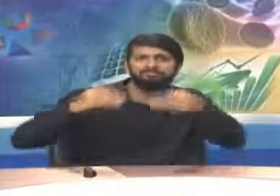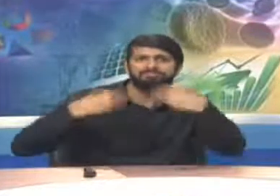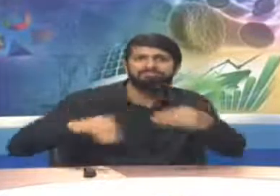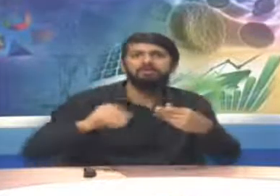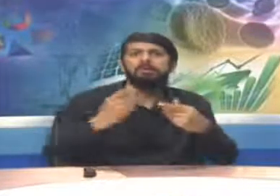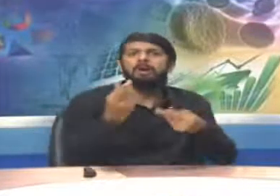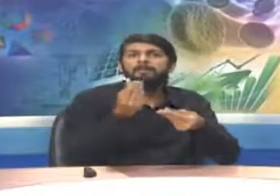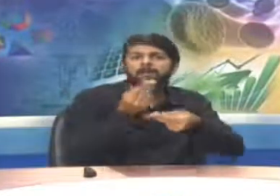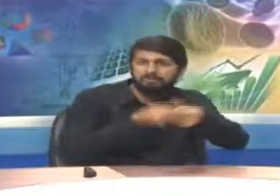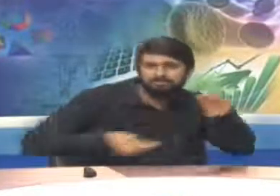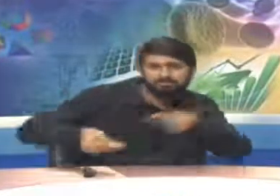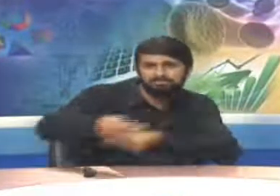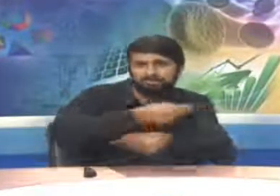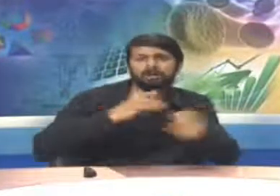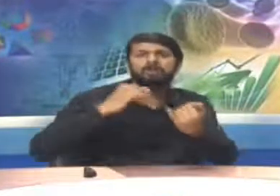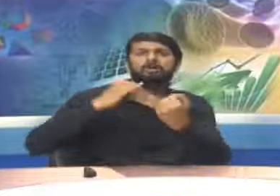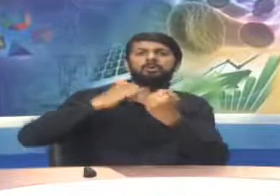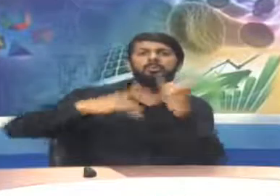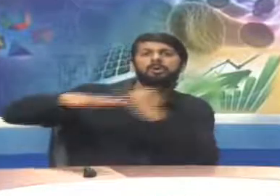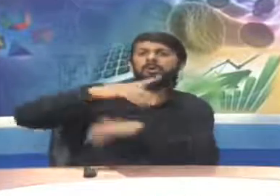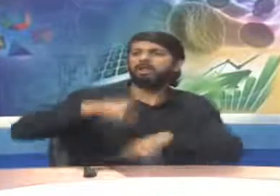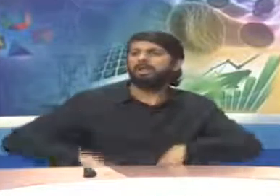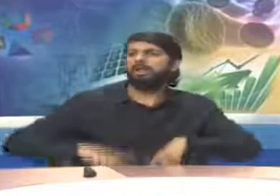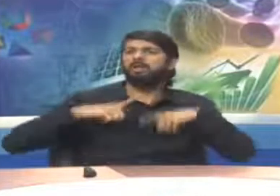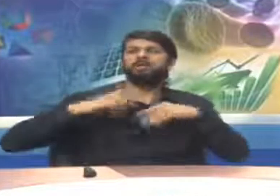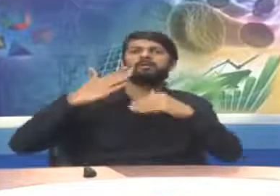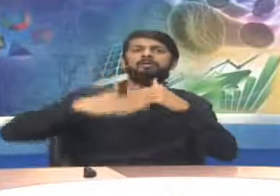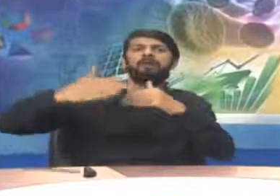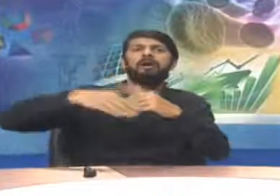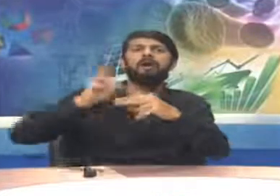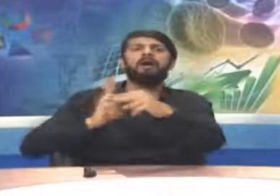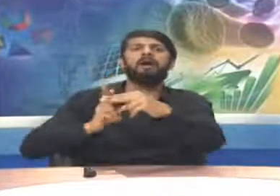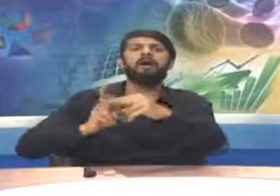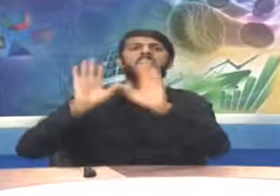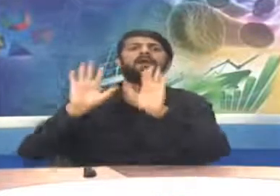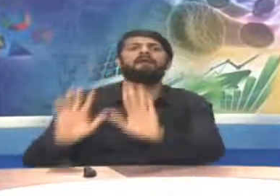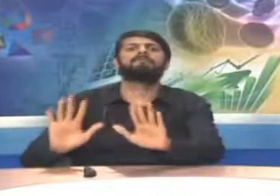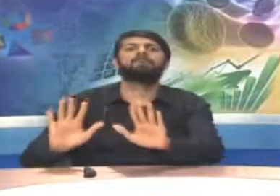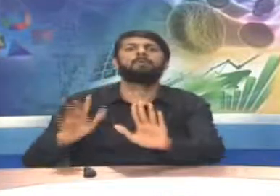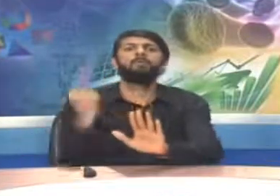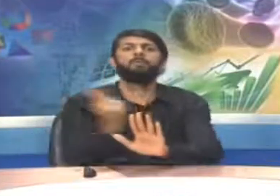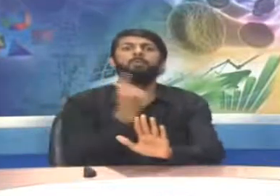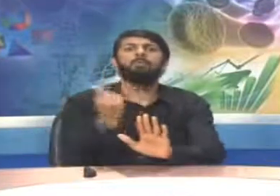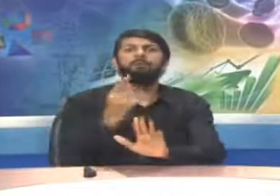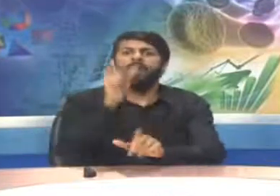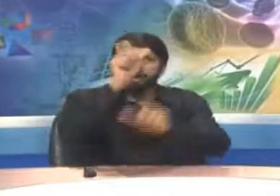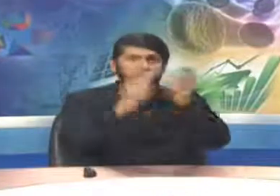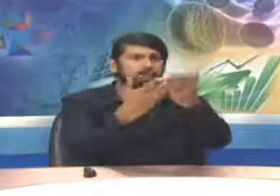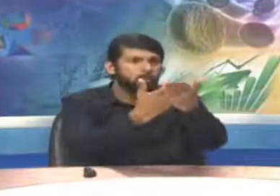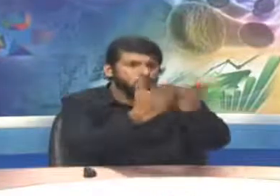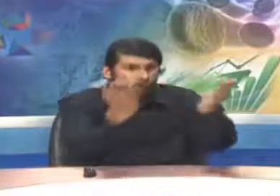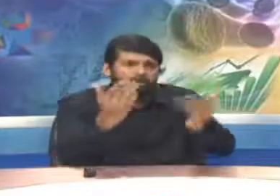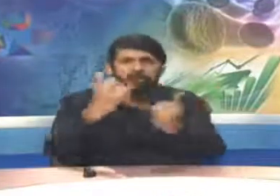factor is the dominant factor in both individual life and